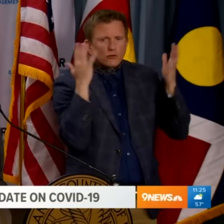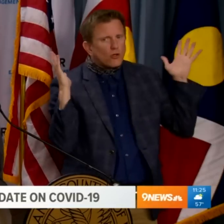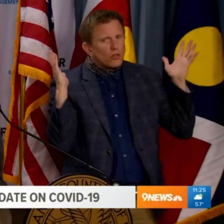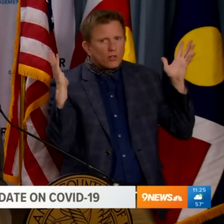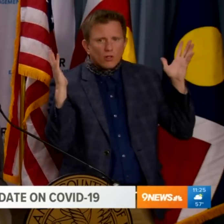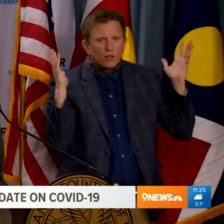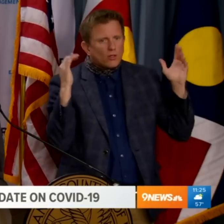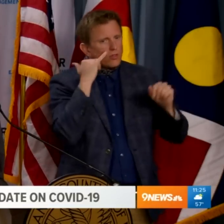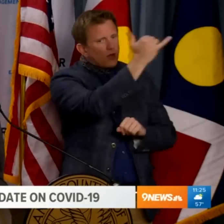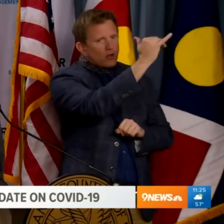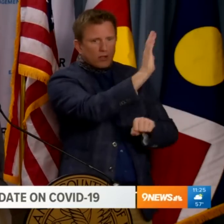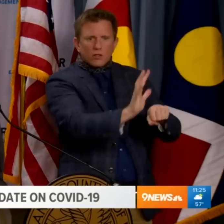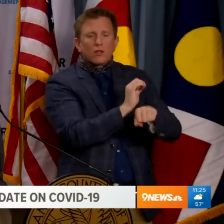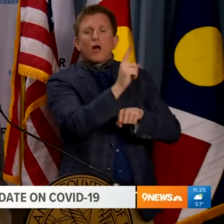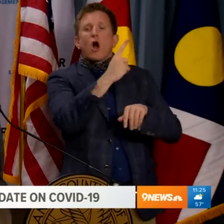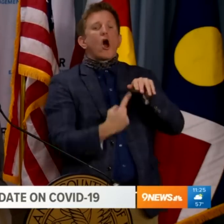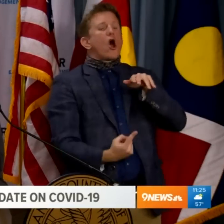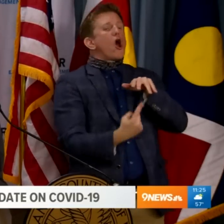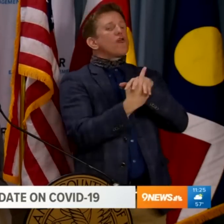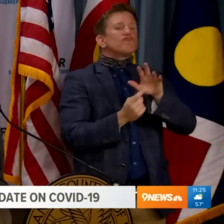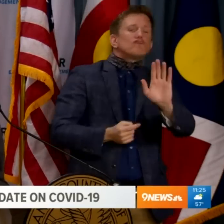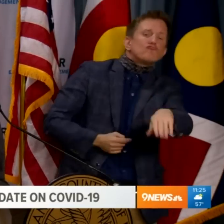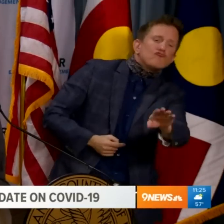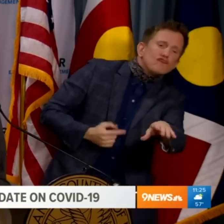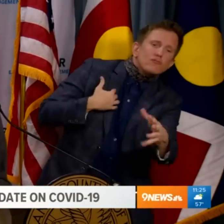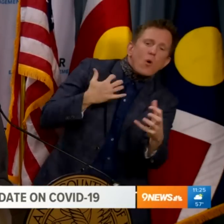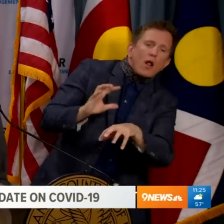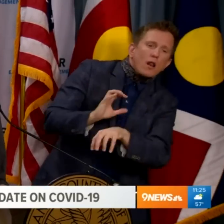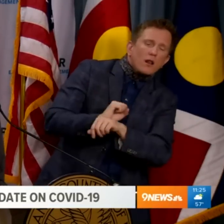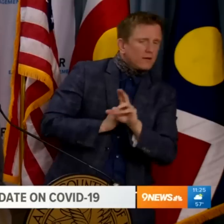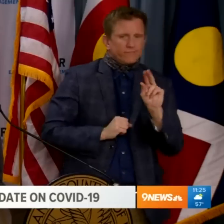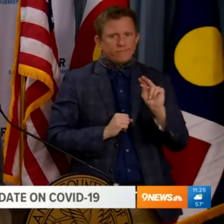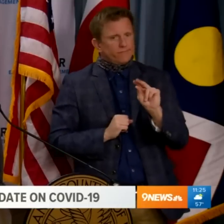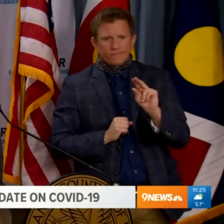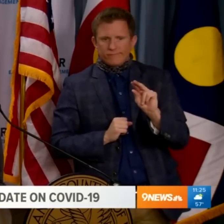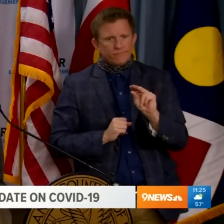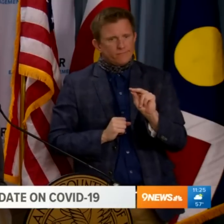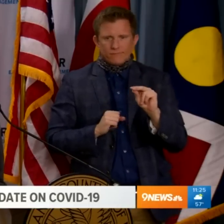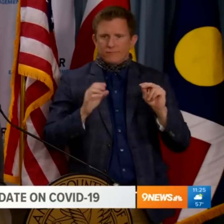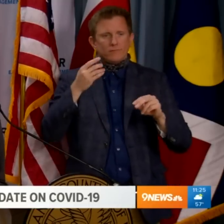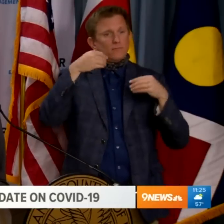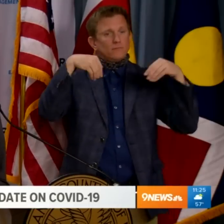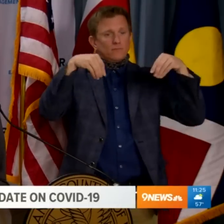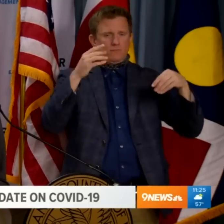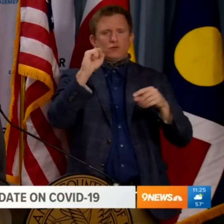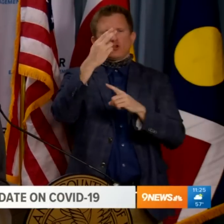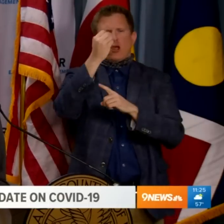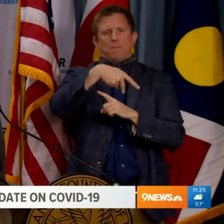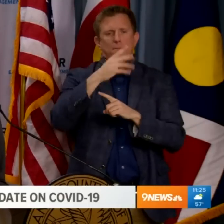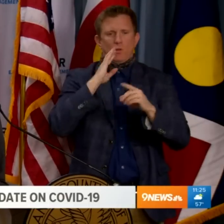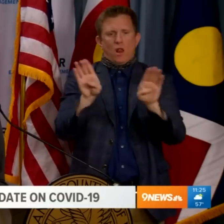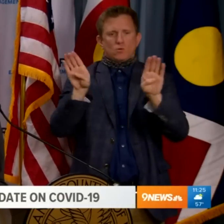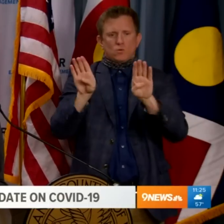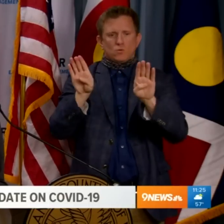quite a number of protocols and restrictions in place for reopening golf. It